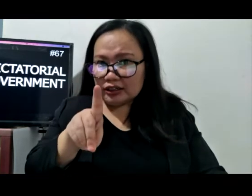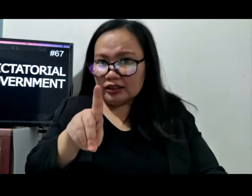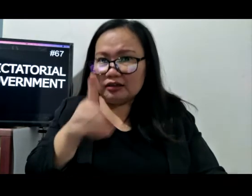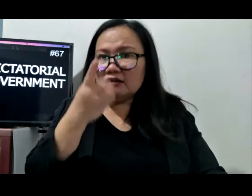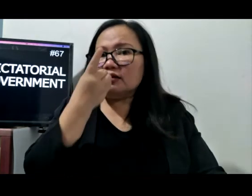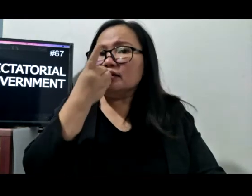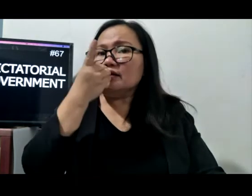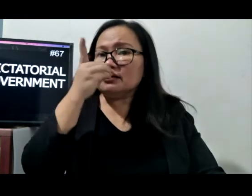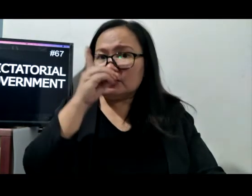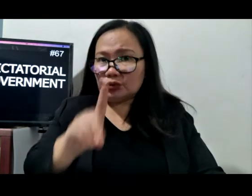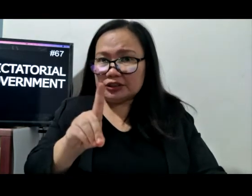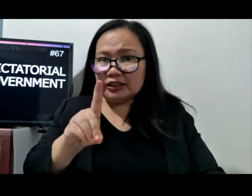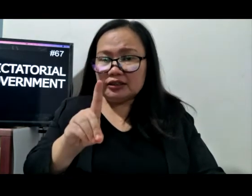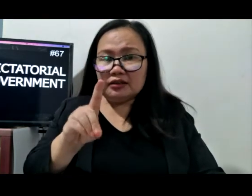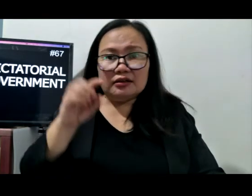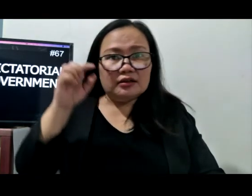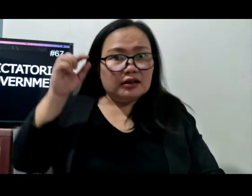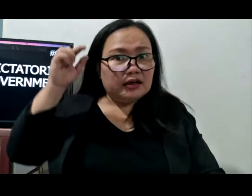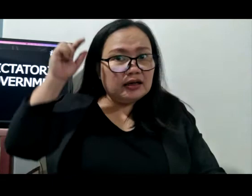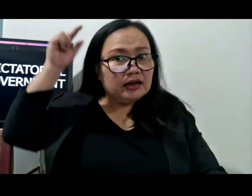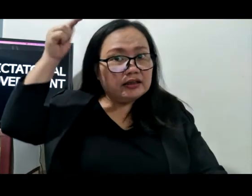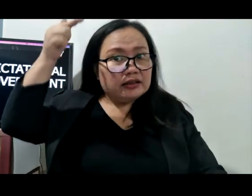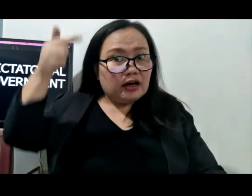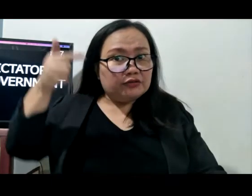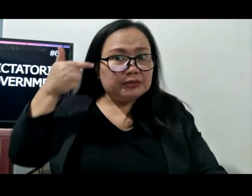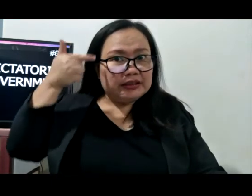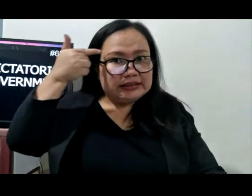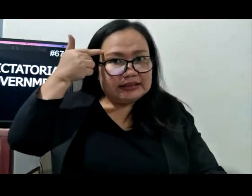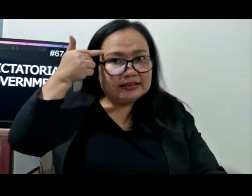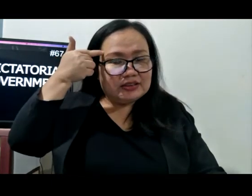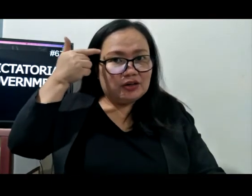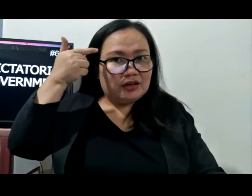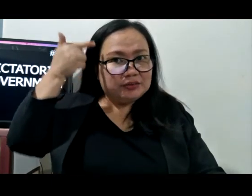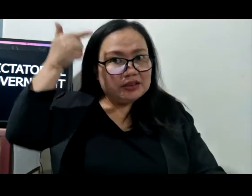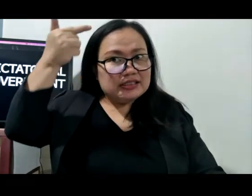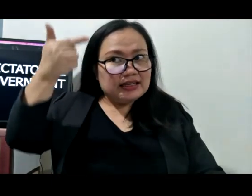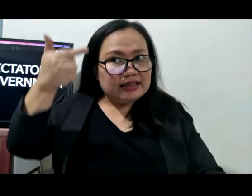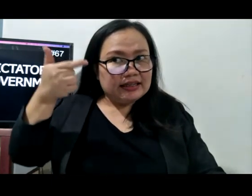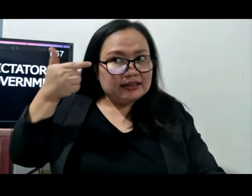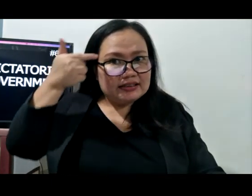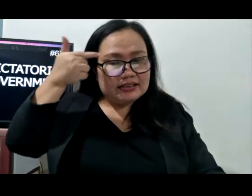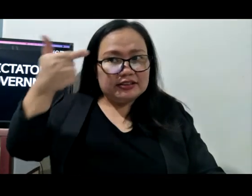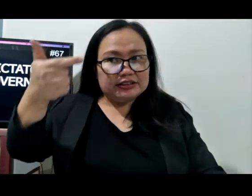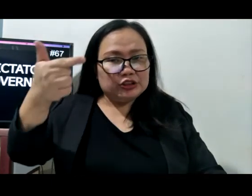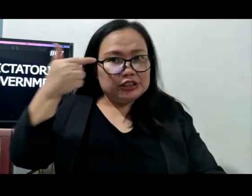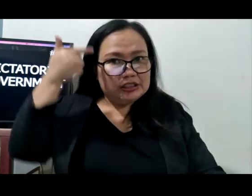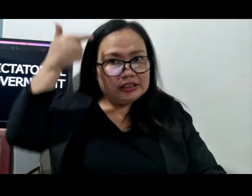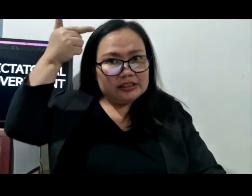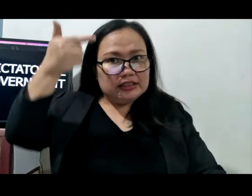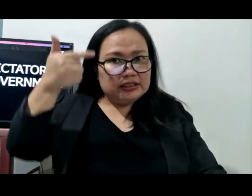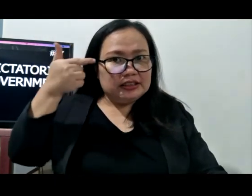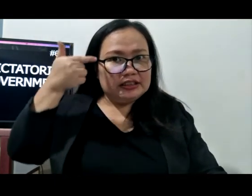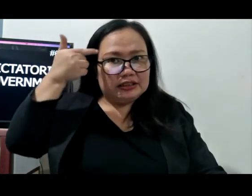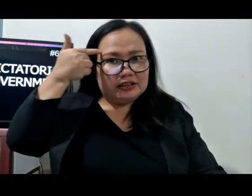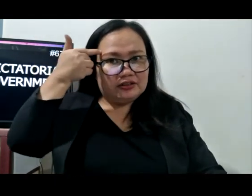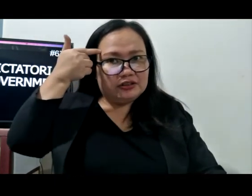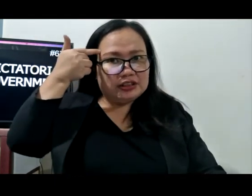Dictatorial, dictatorial government. So government is signed like this. Letter G here on your